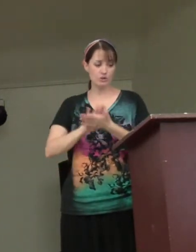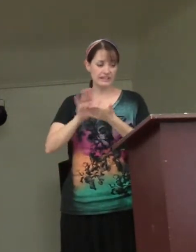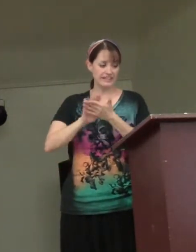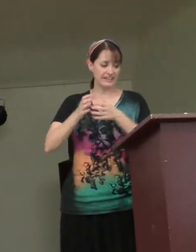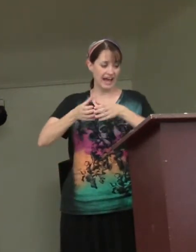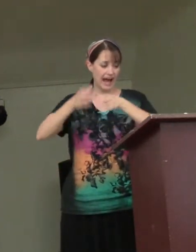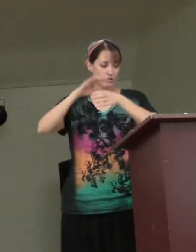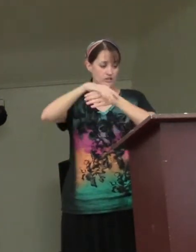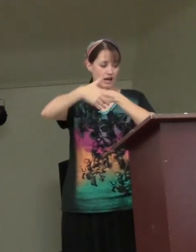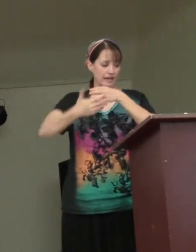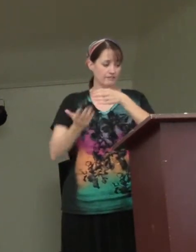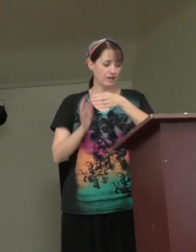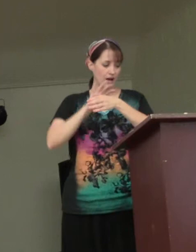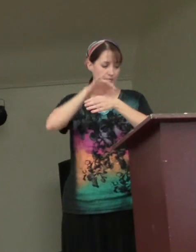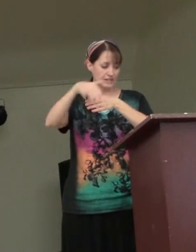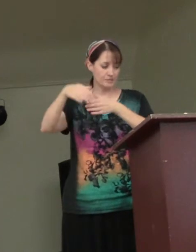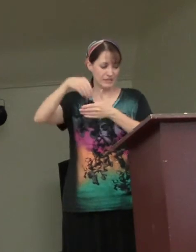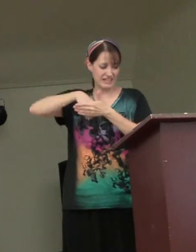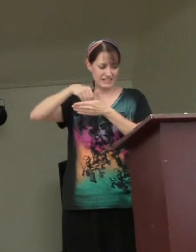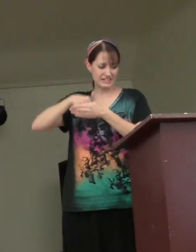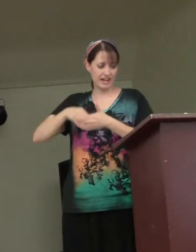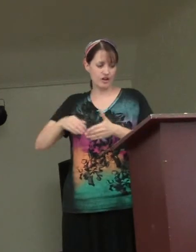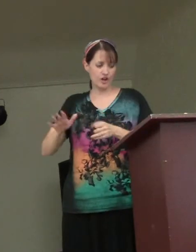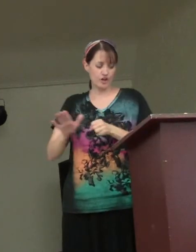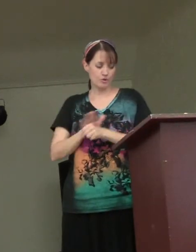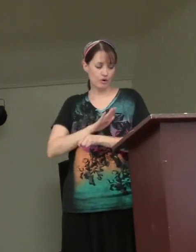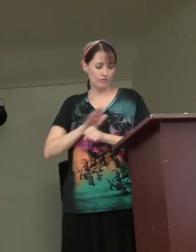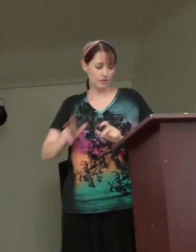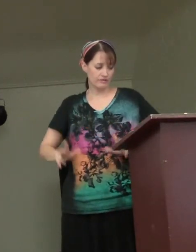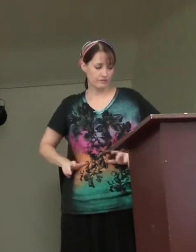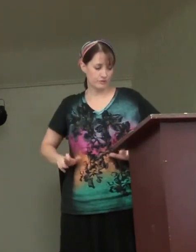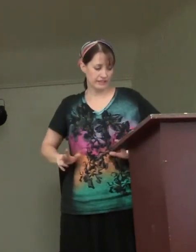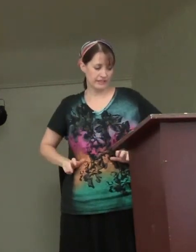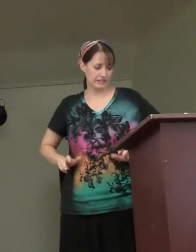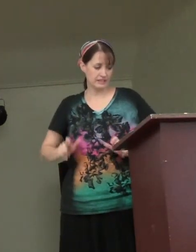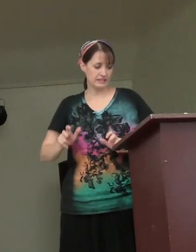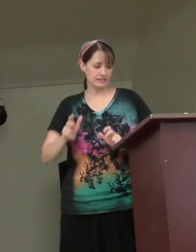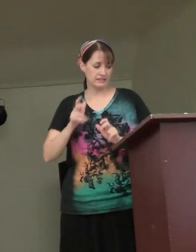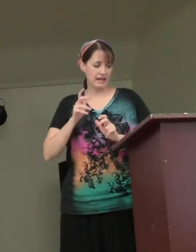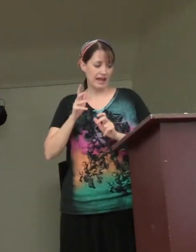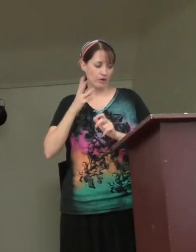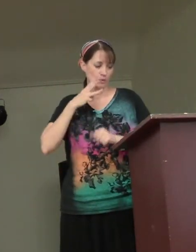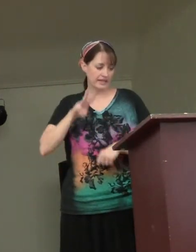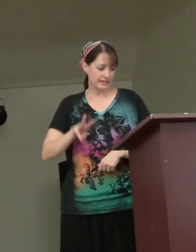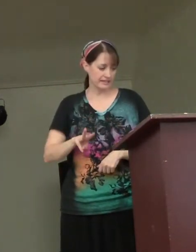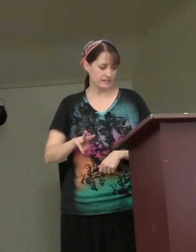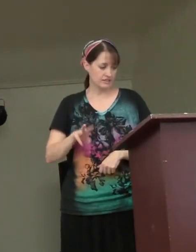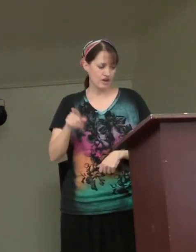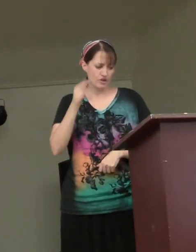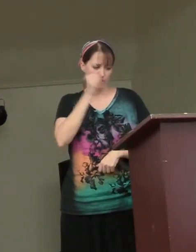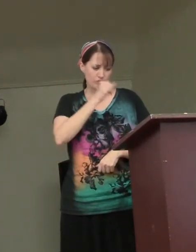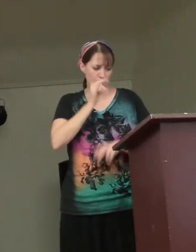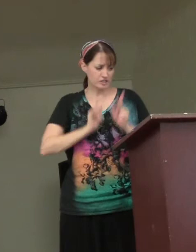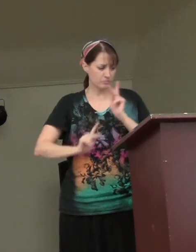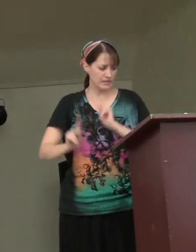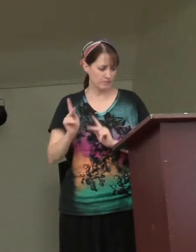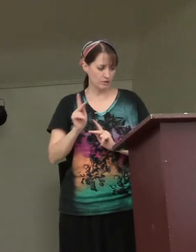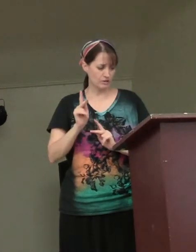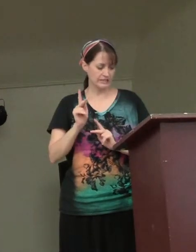clean the outside of the cup and dish, but inside you are full of greed and wickedness. You foolish people, did